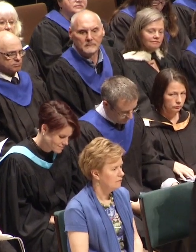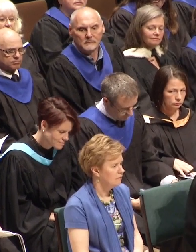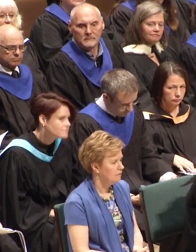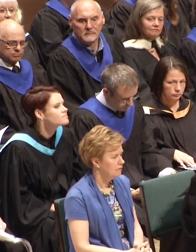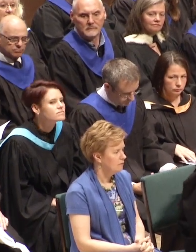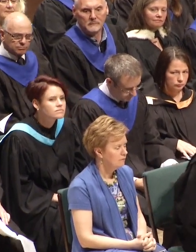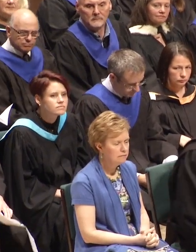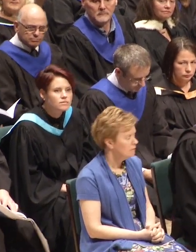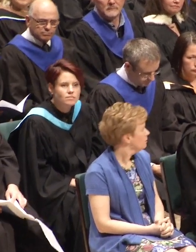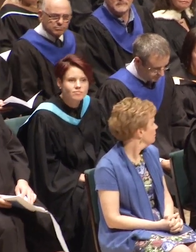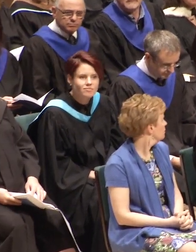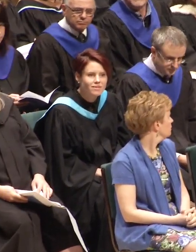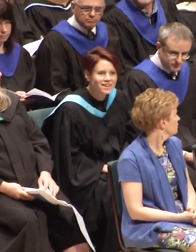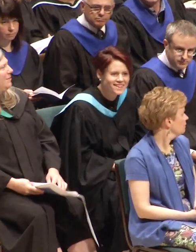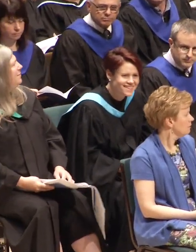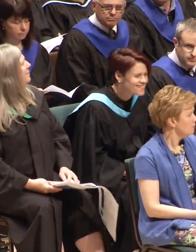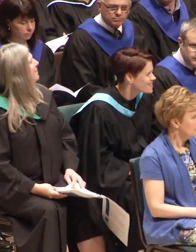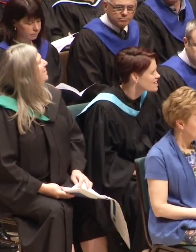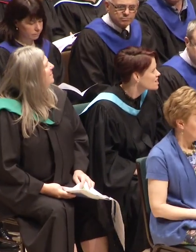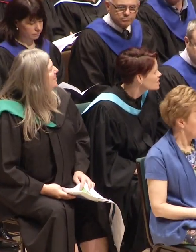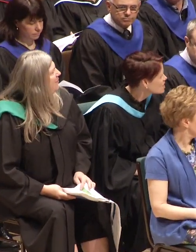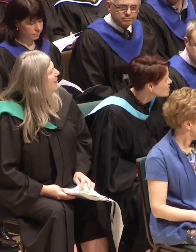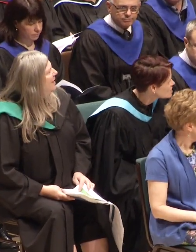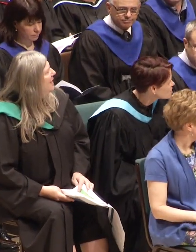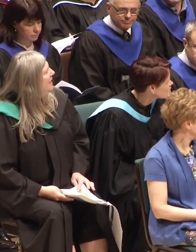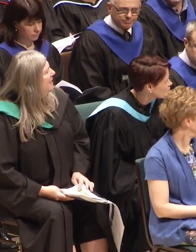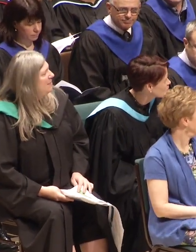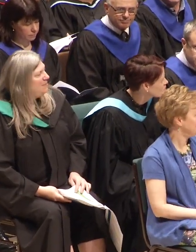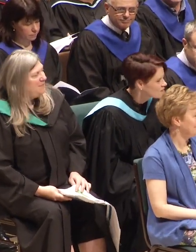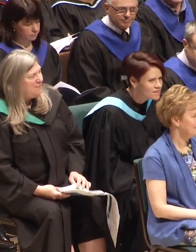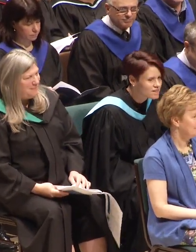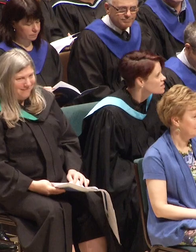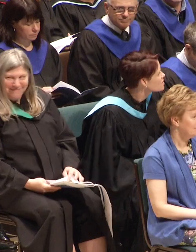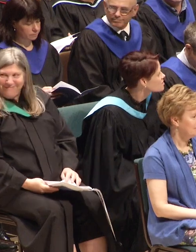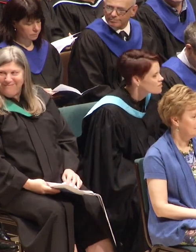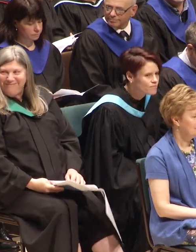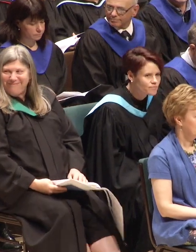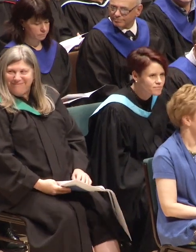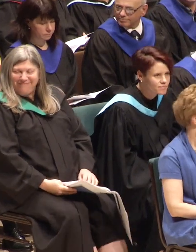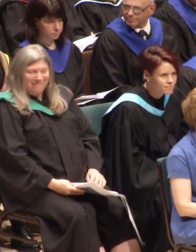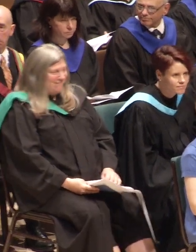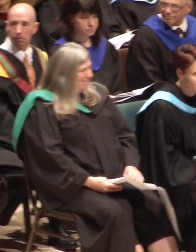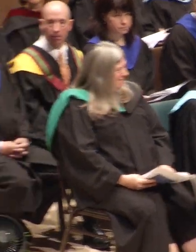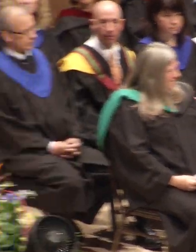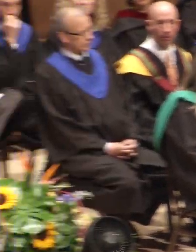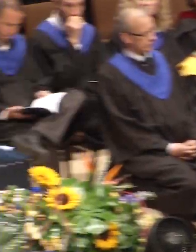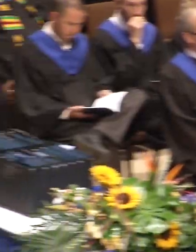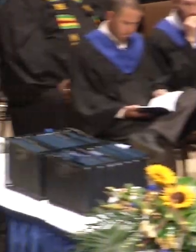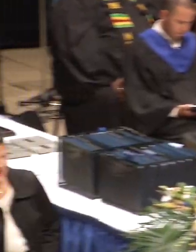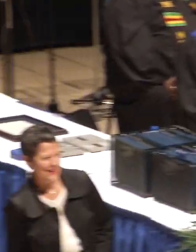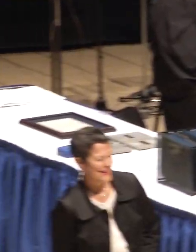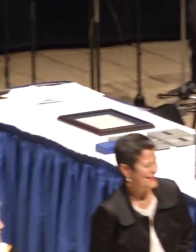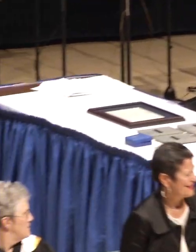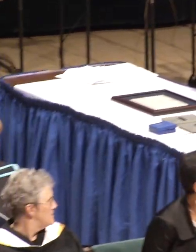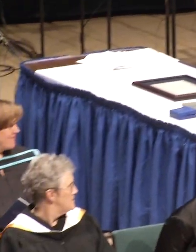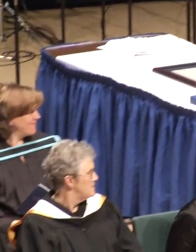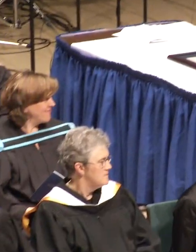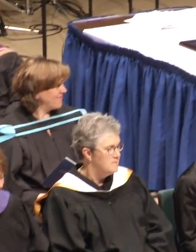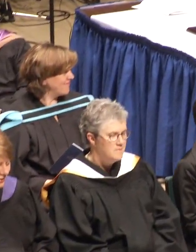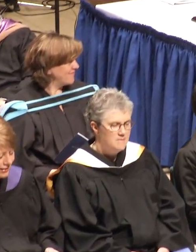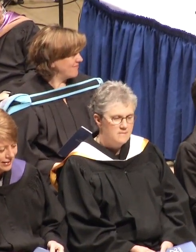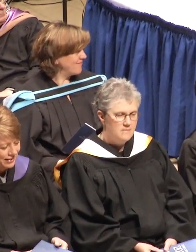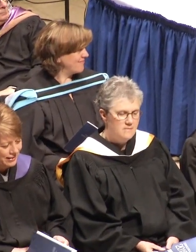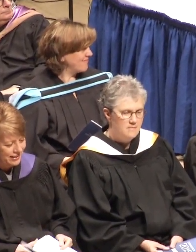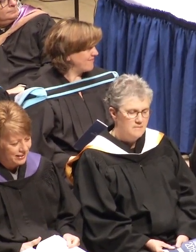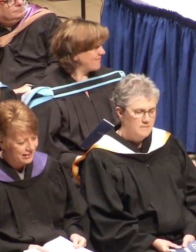Sarah Young, Board of Governors member. Carol Fox, Executive Director, Corporate Relations.